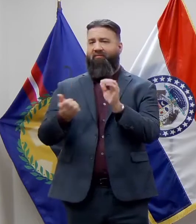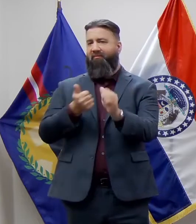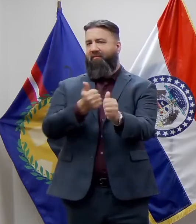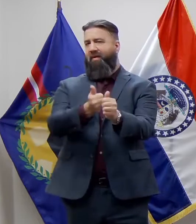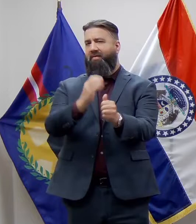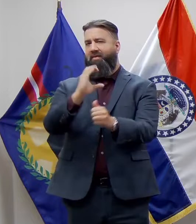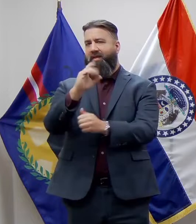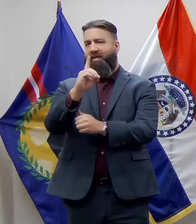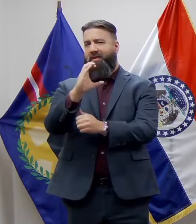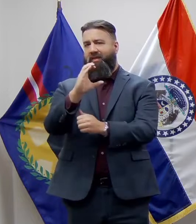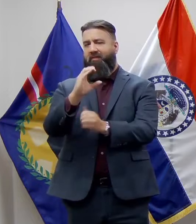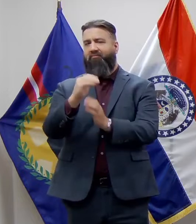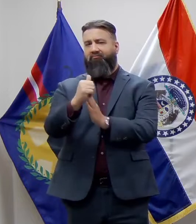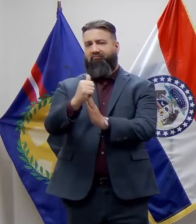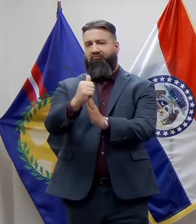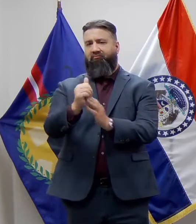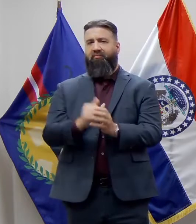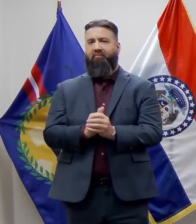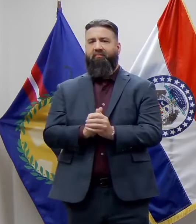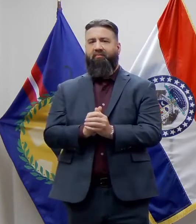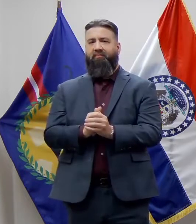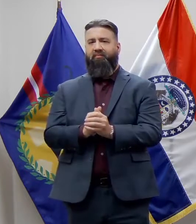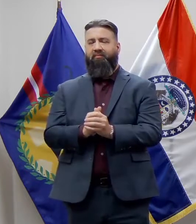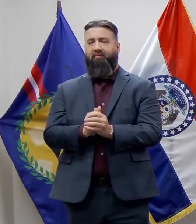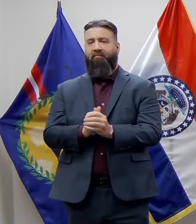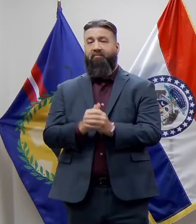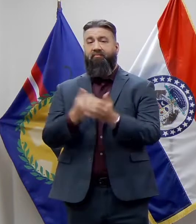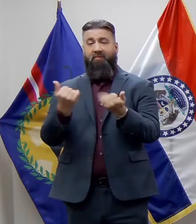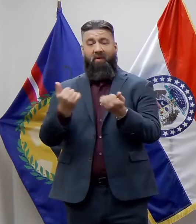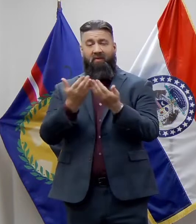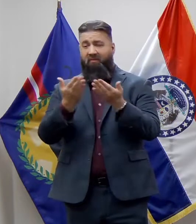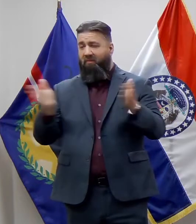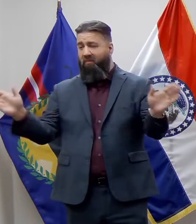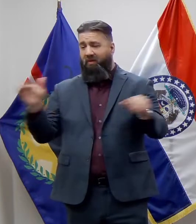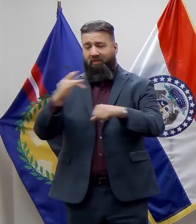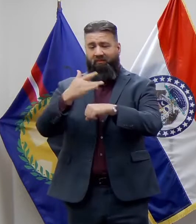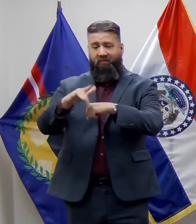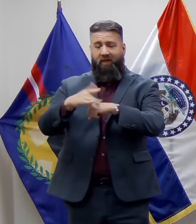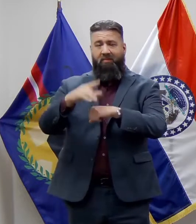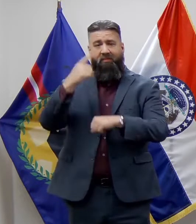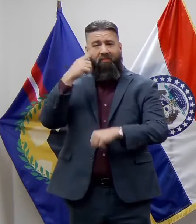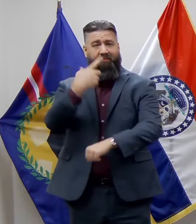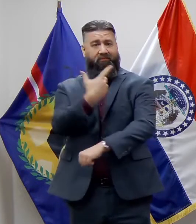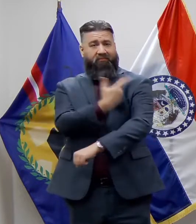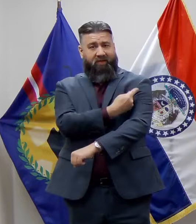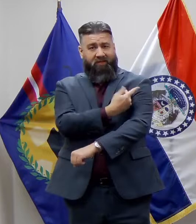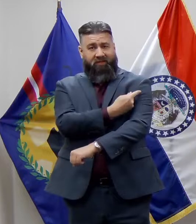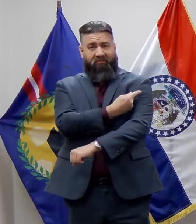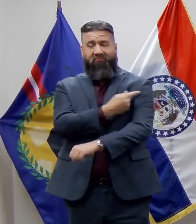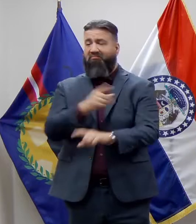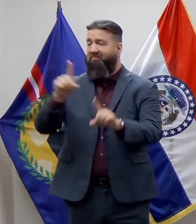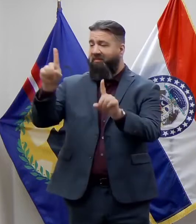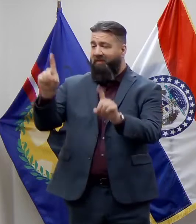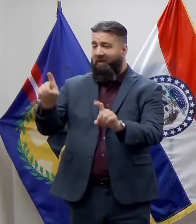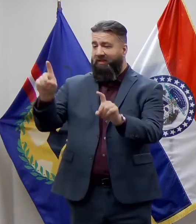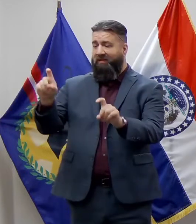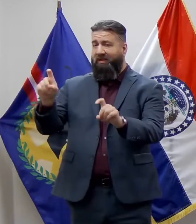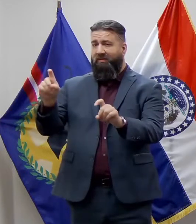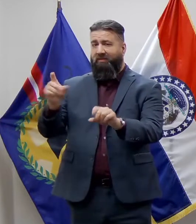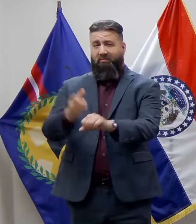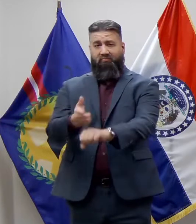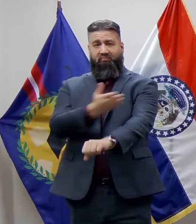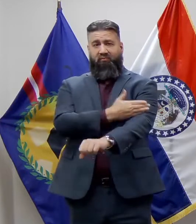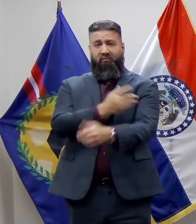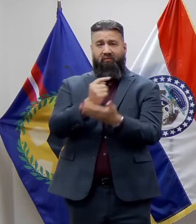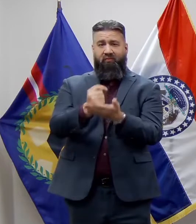guidance. Widespread availability of vaccines and testing, advances in treatment, and increased levels of